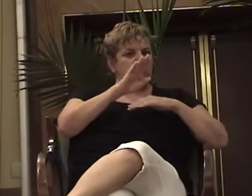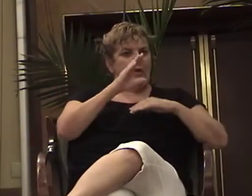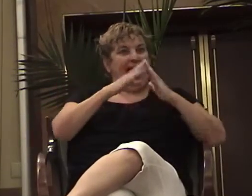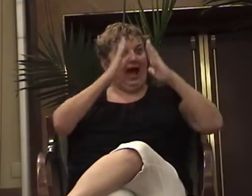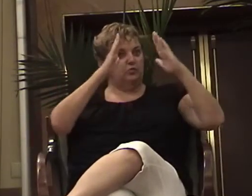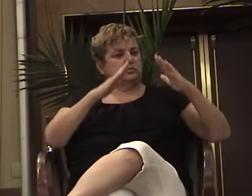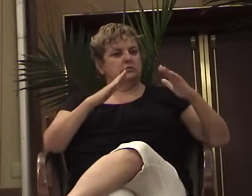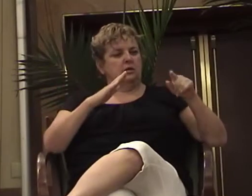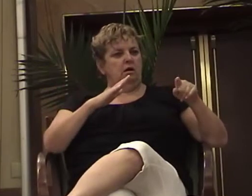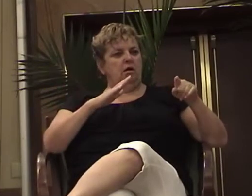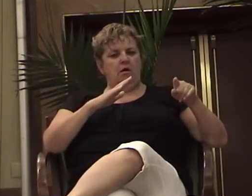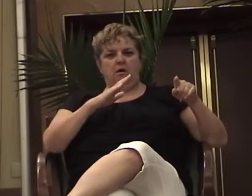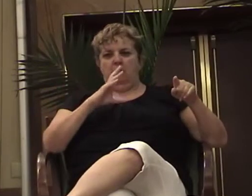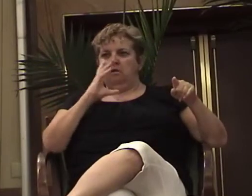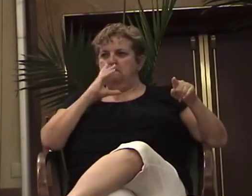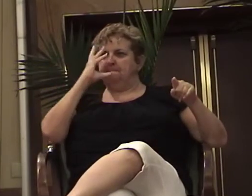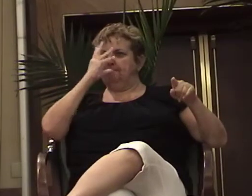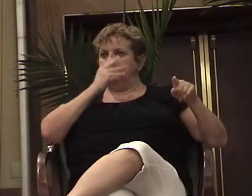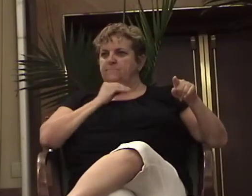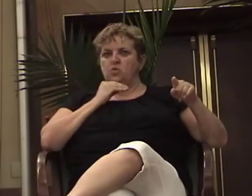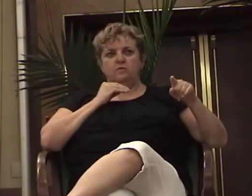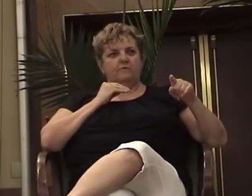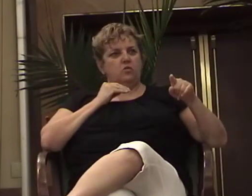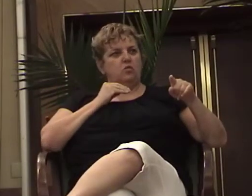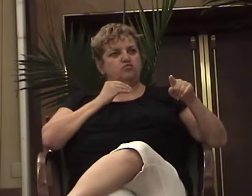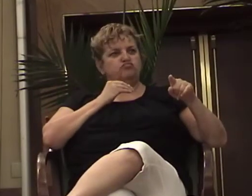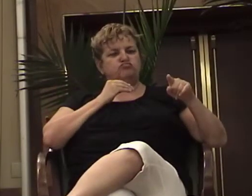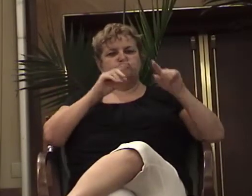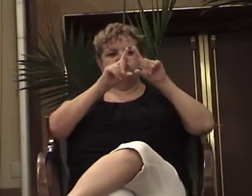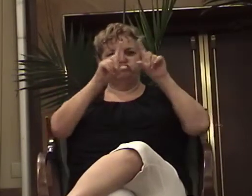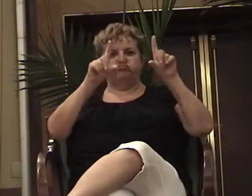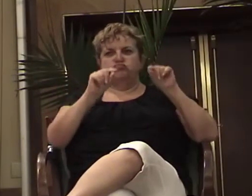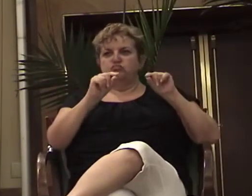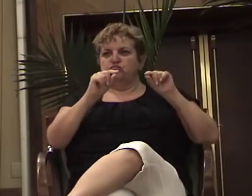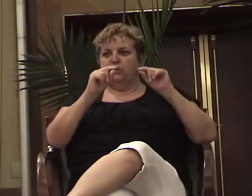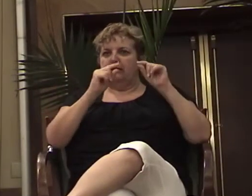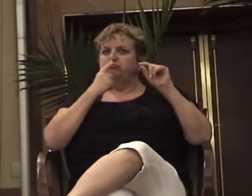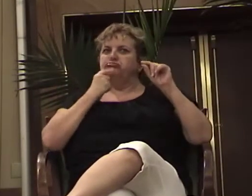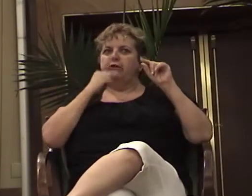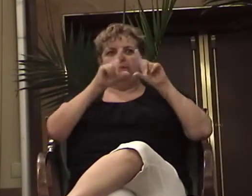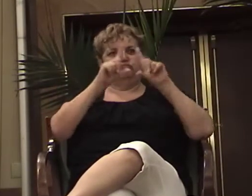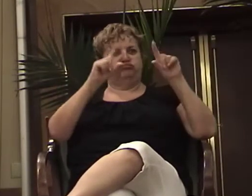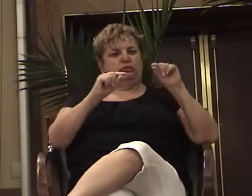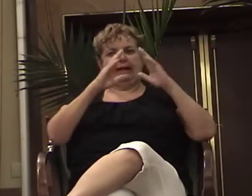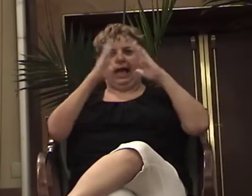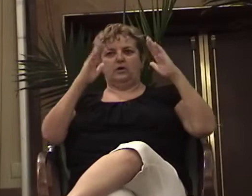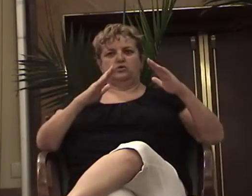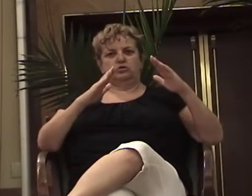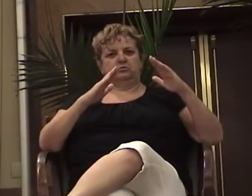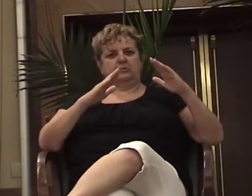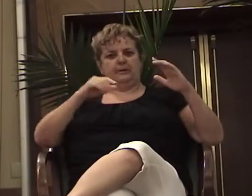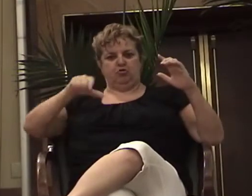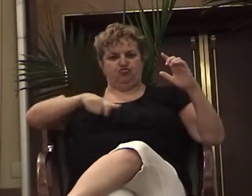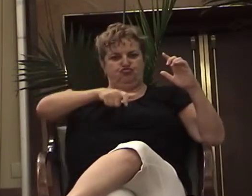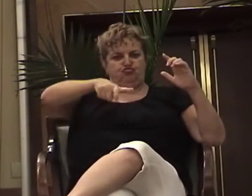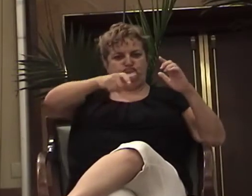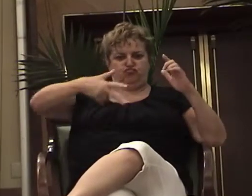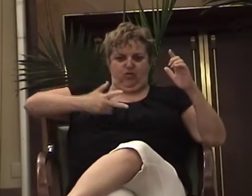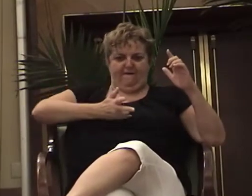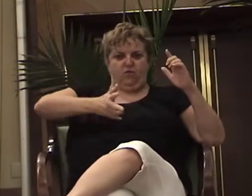a beautiful red brick ranch house. Beautiful house, a long driveway, and, you know, everything I think my mother dreamed